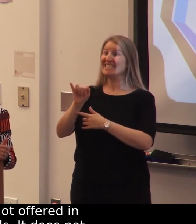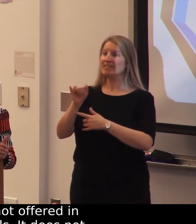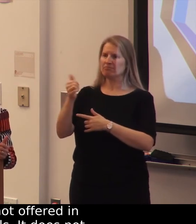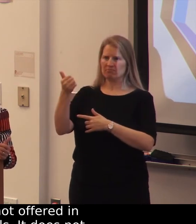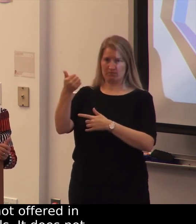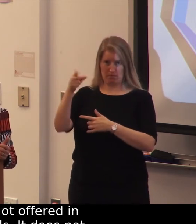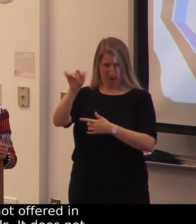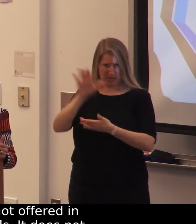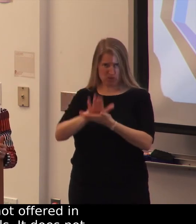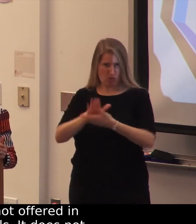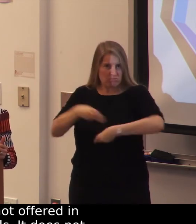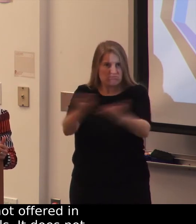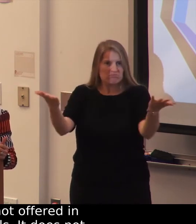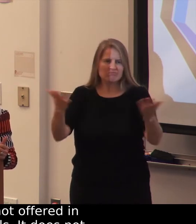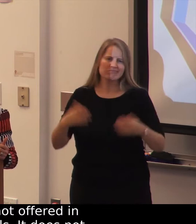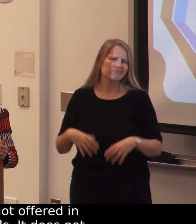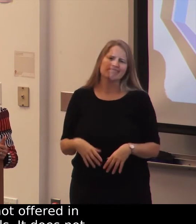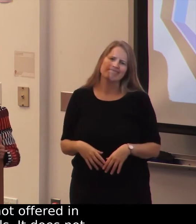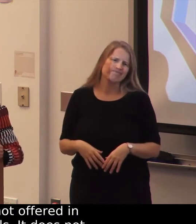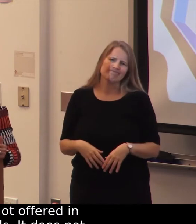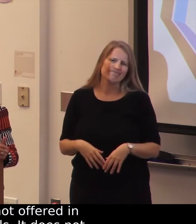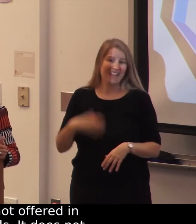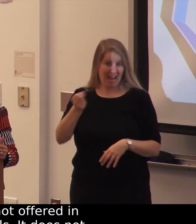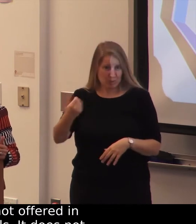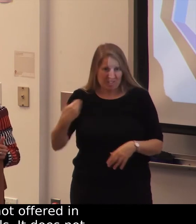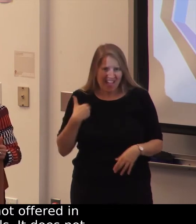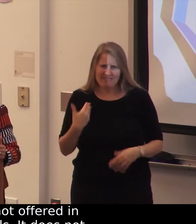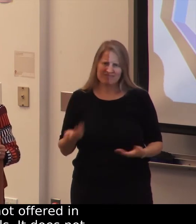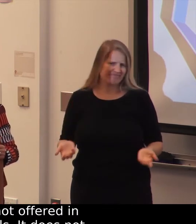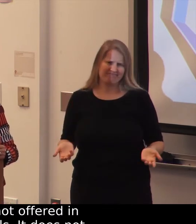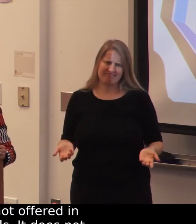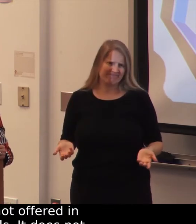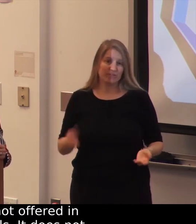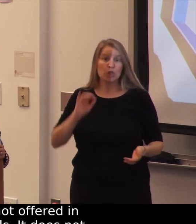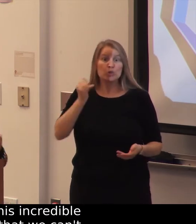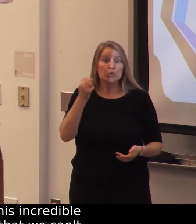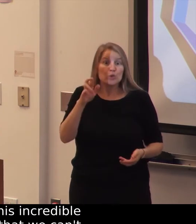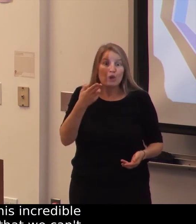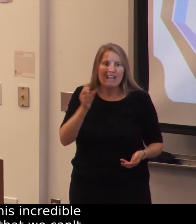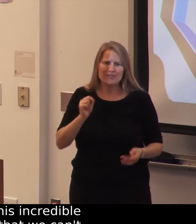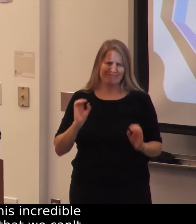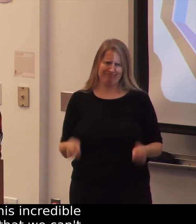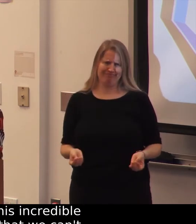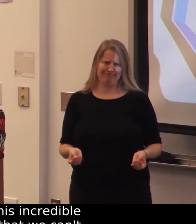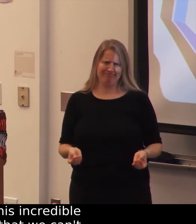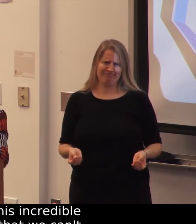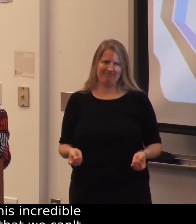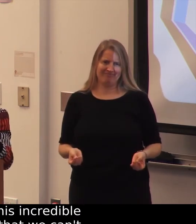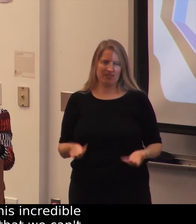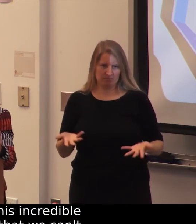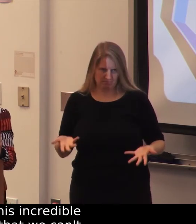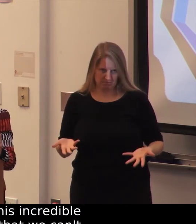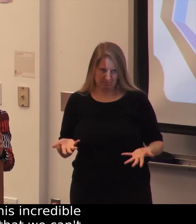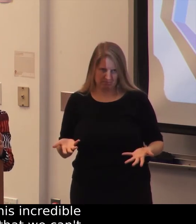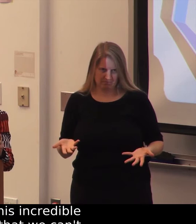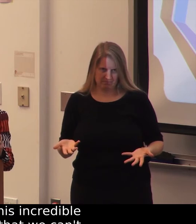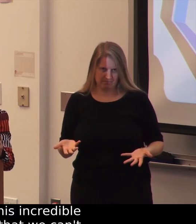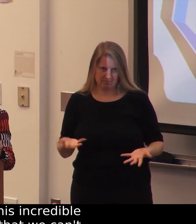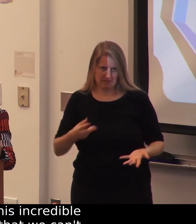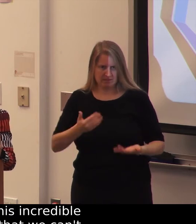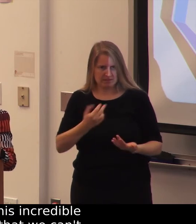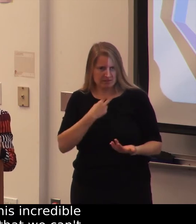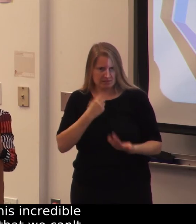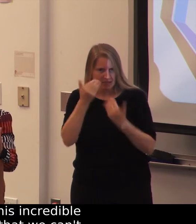public school right now. It's not offered in high school. It doesn't begin in junior high, right? So we have this incredible